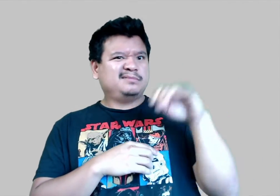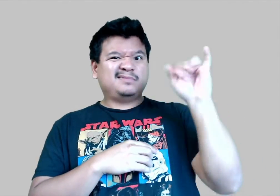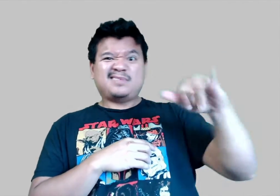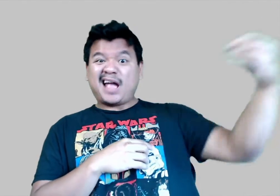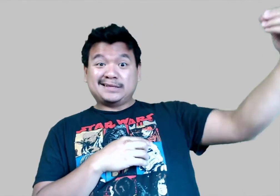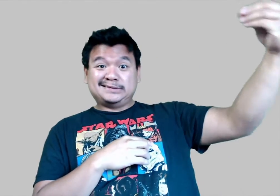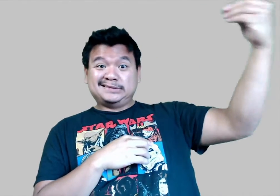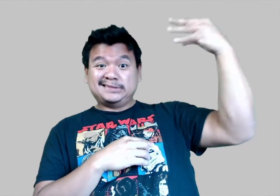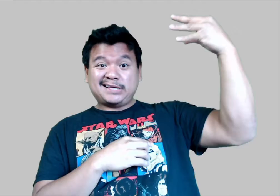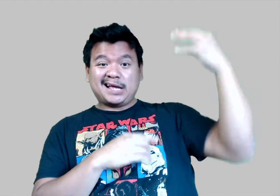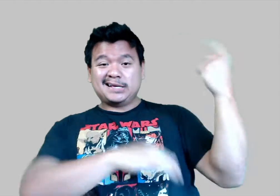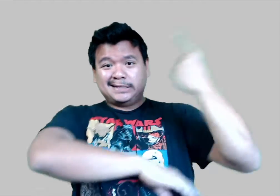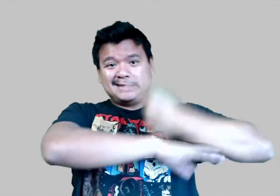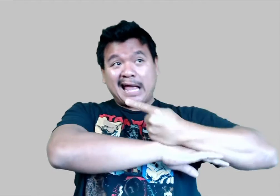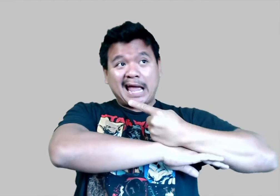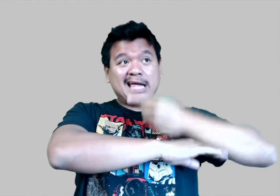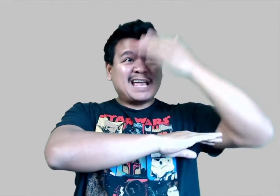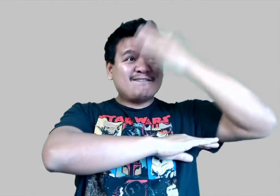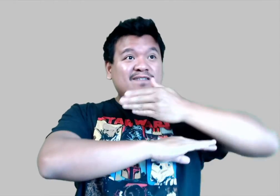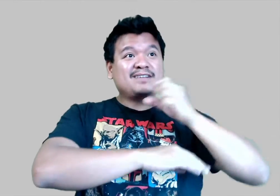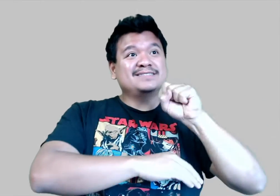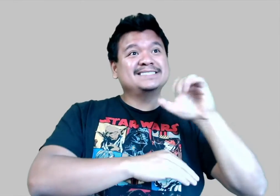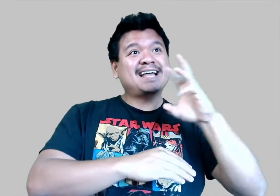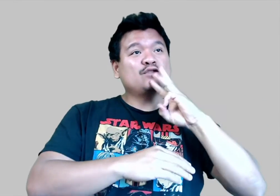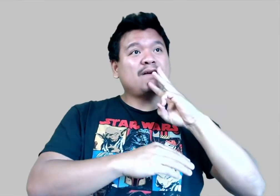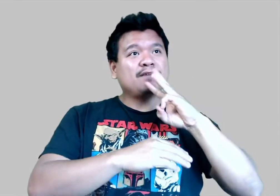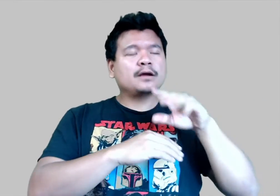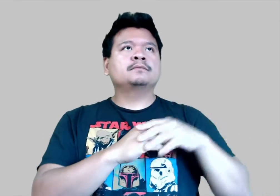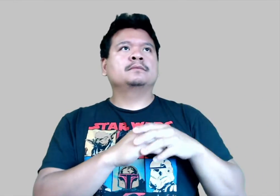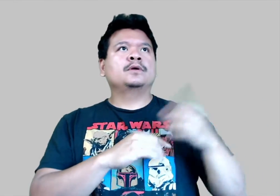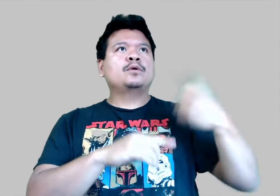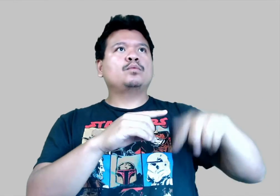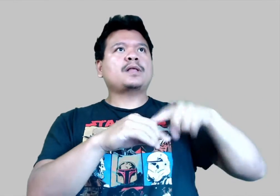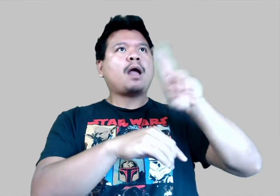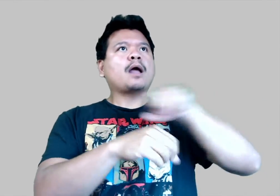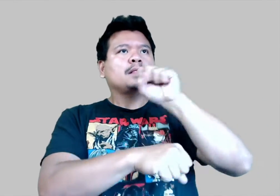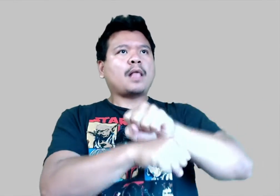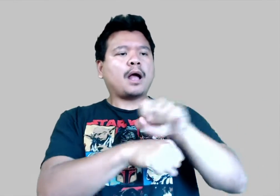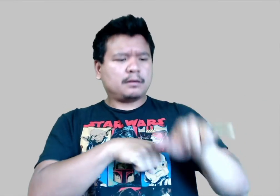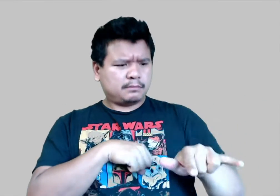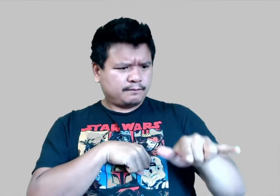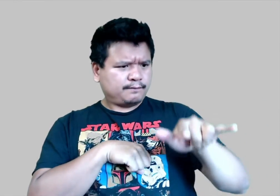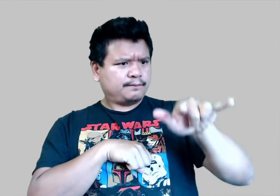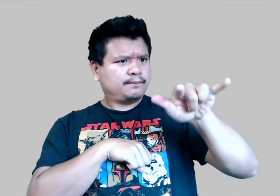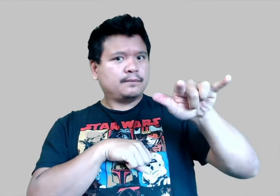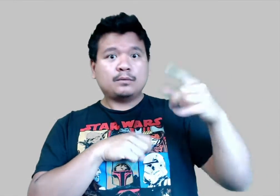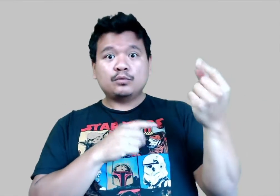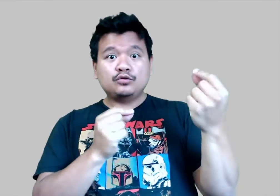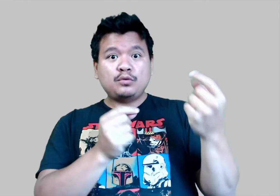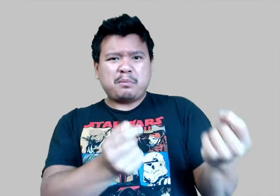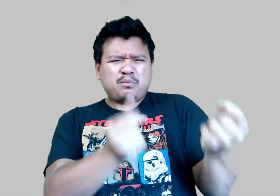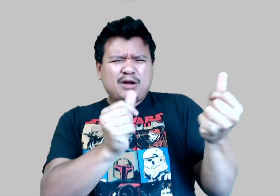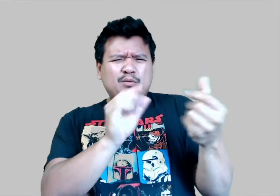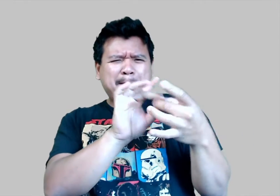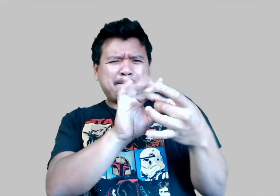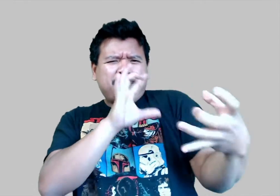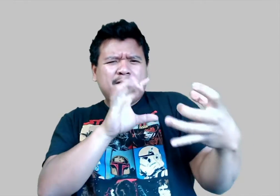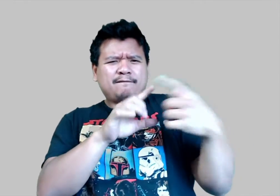day in front of the Sacramento River, when I unlocked that drone, the drone immediately disconnected from my